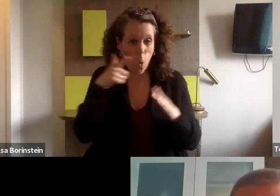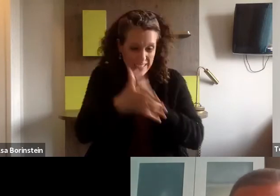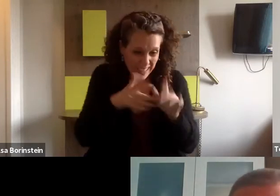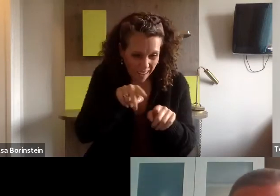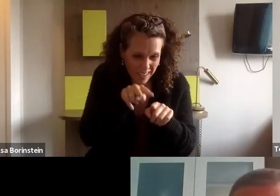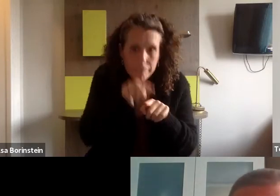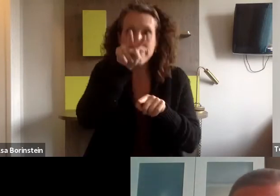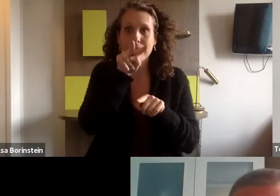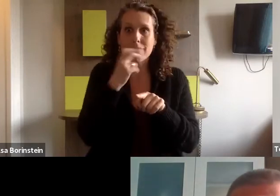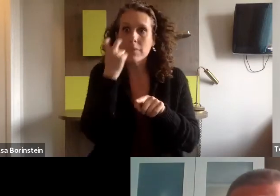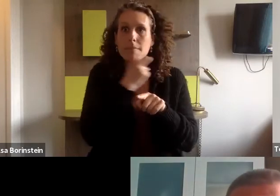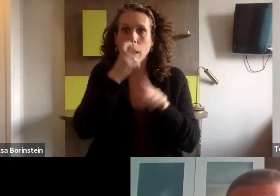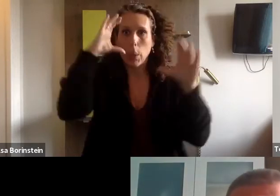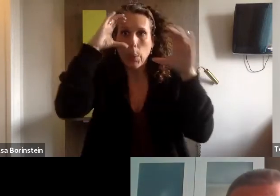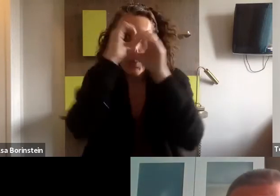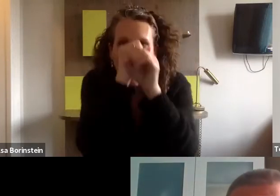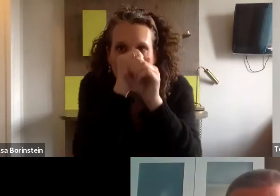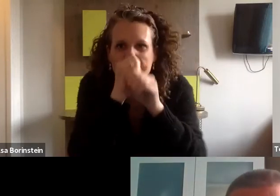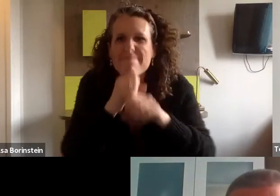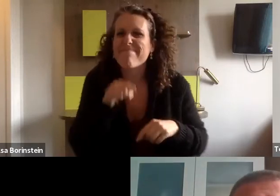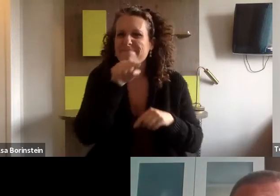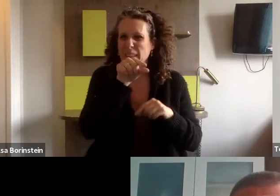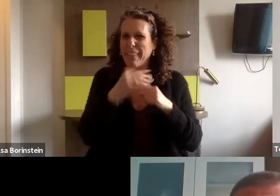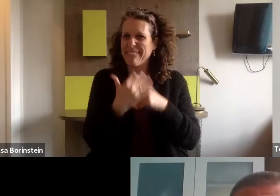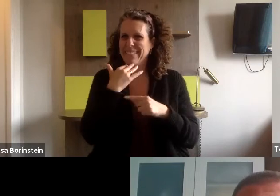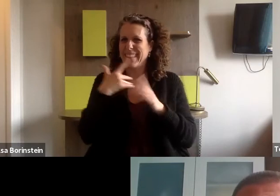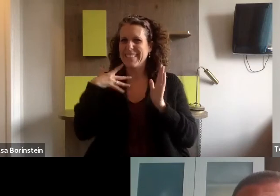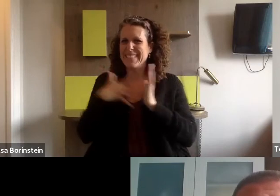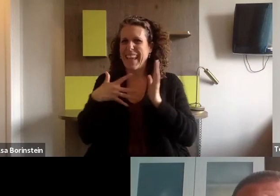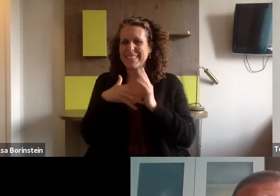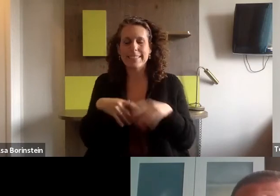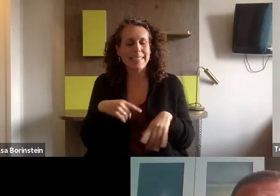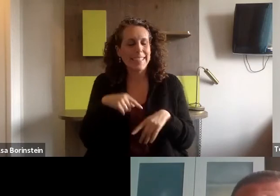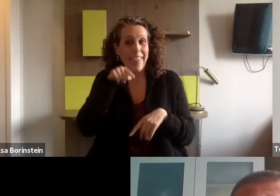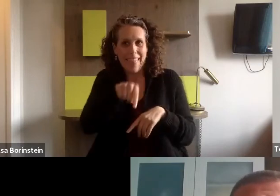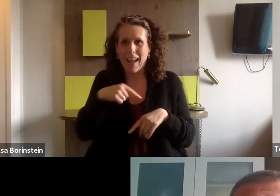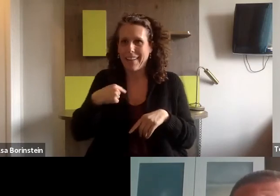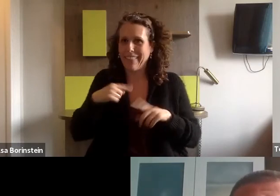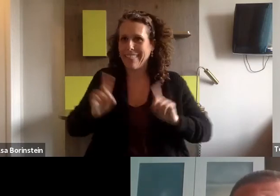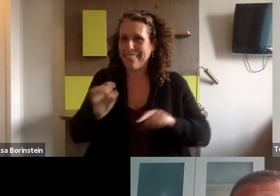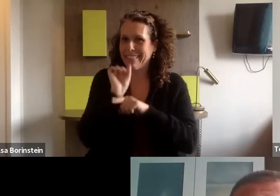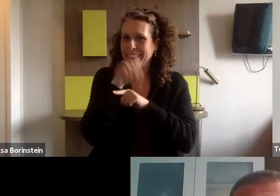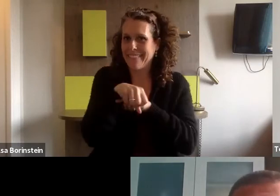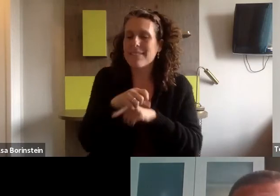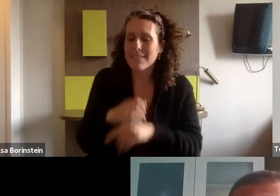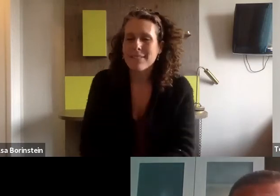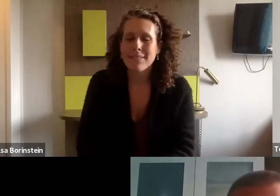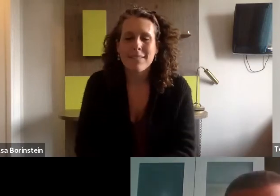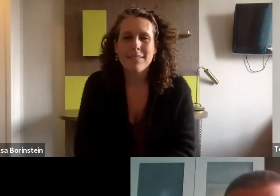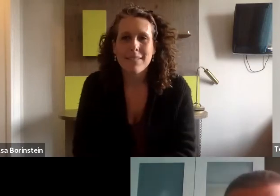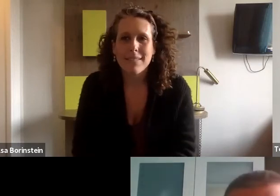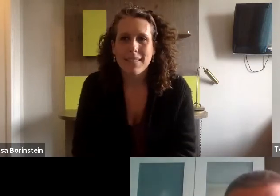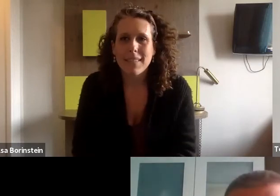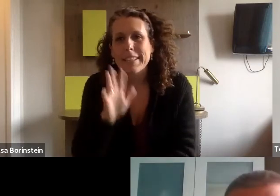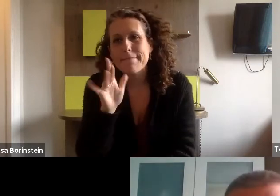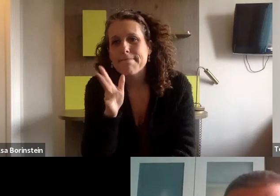like threatens the validity of the test. So we couldn't really solve that. We had some